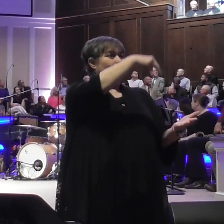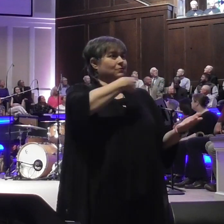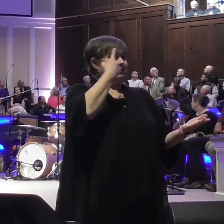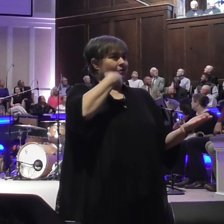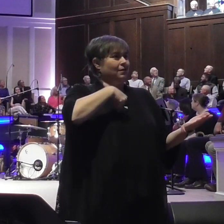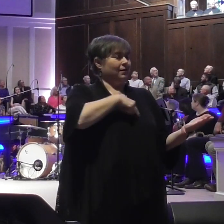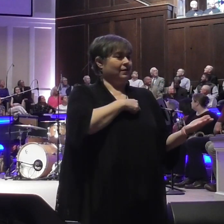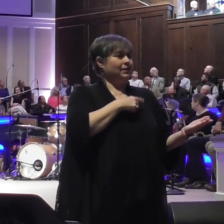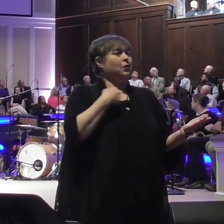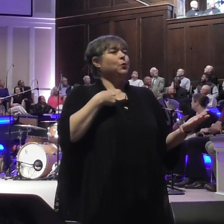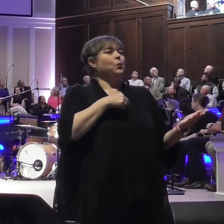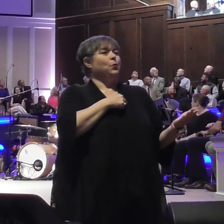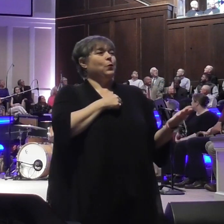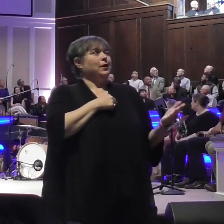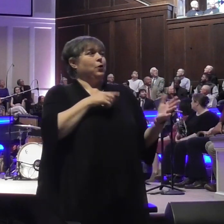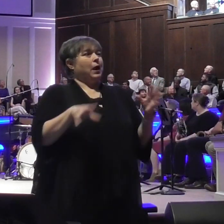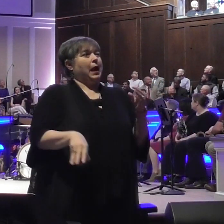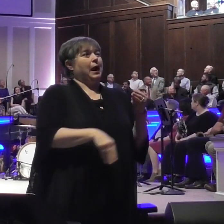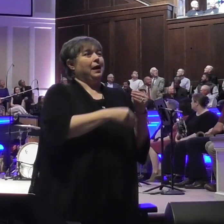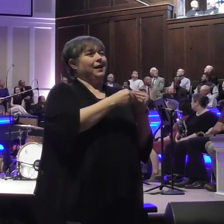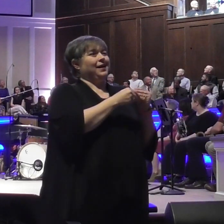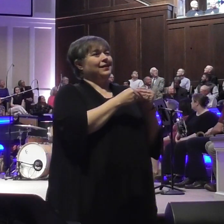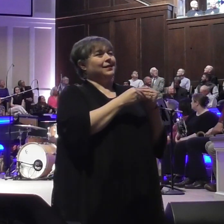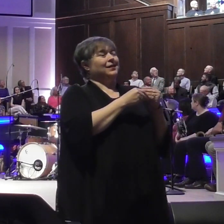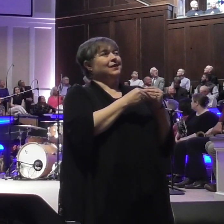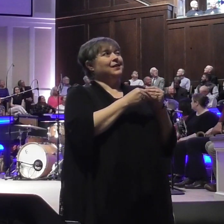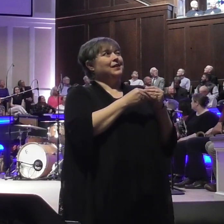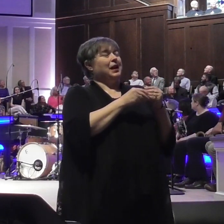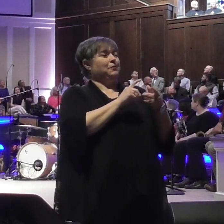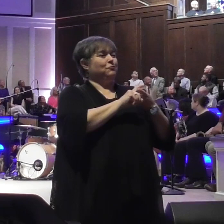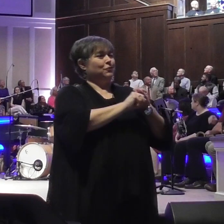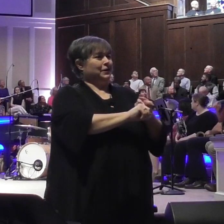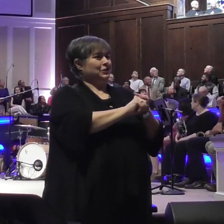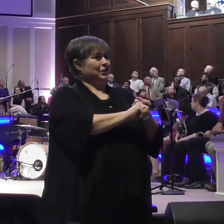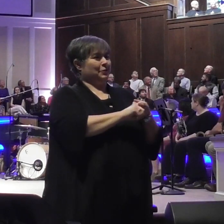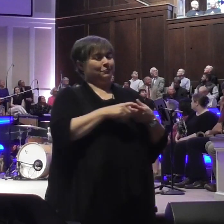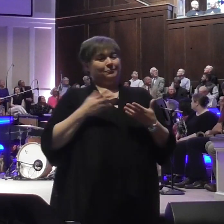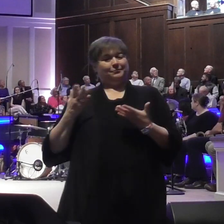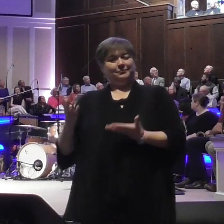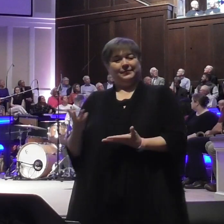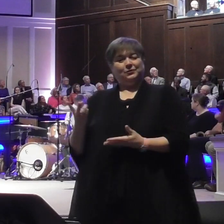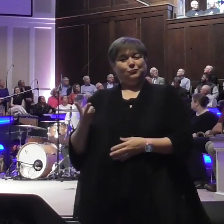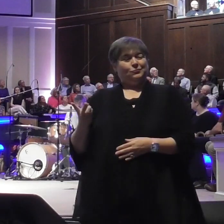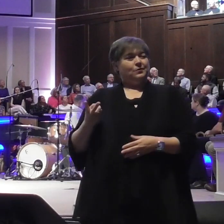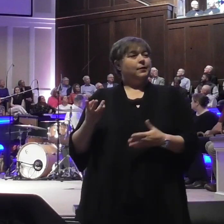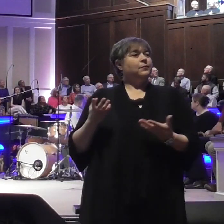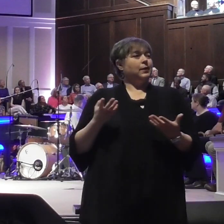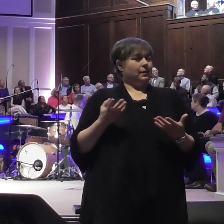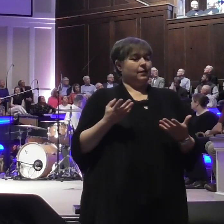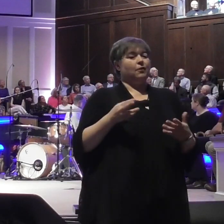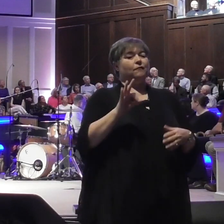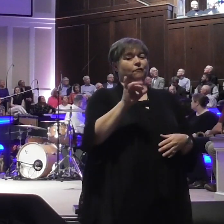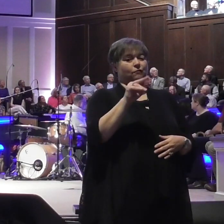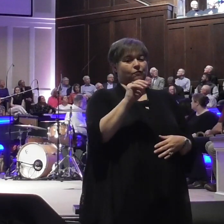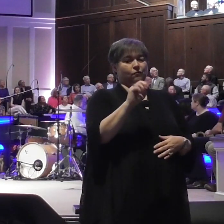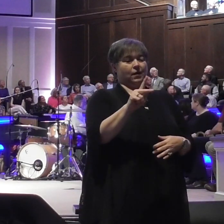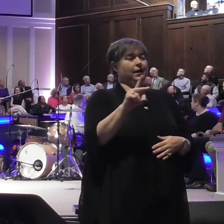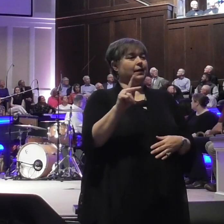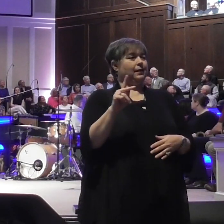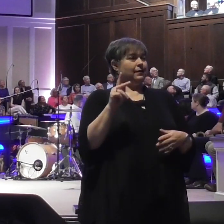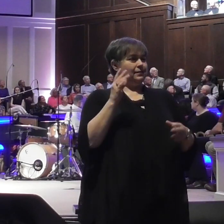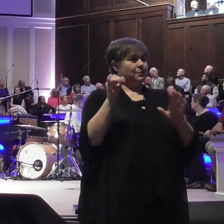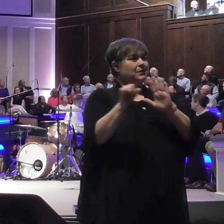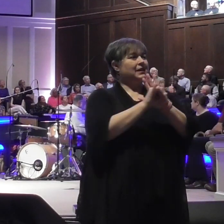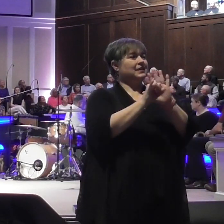but we're adding to that such a beautiful picture of gospel friendship. Frank McArdle is coming this morning to identify with our church fellowship